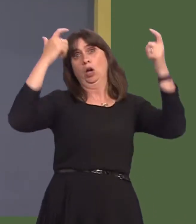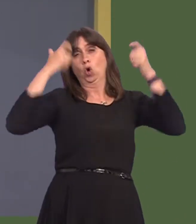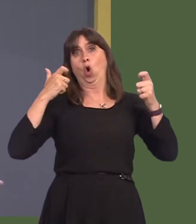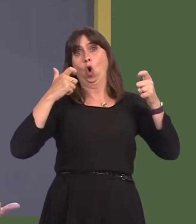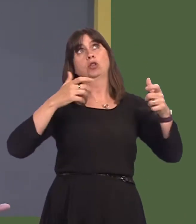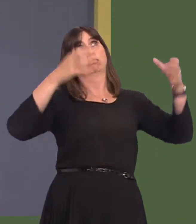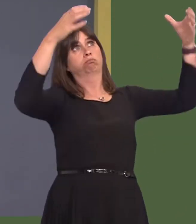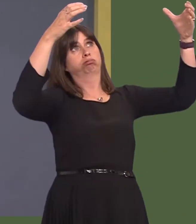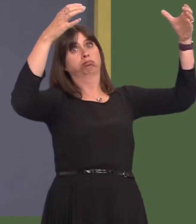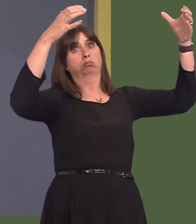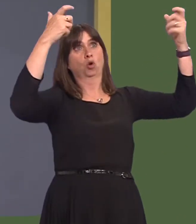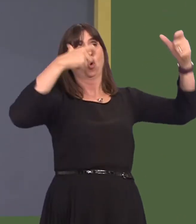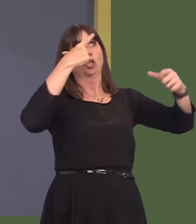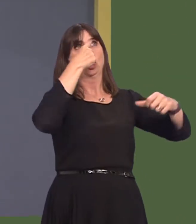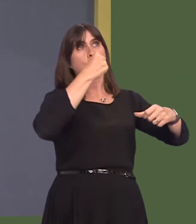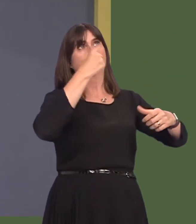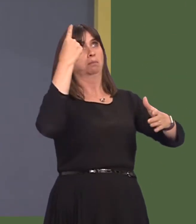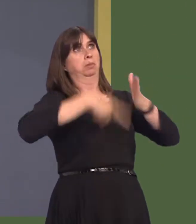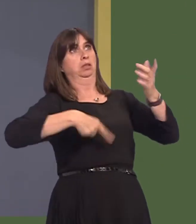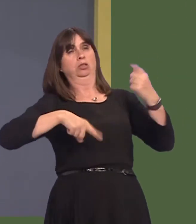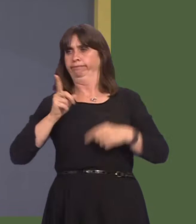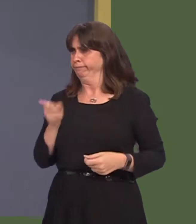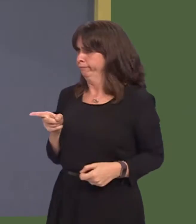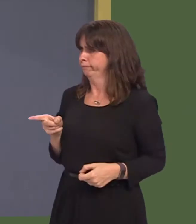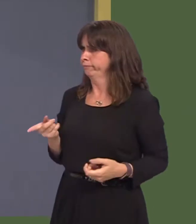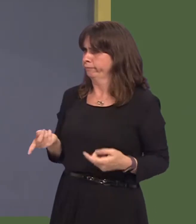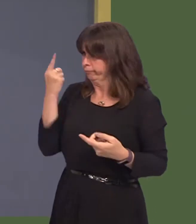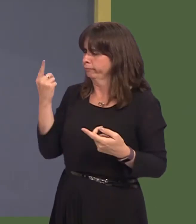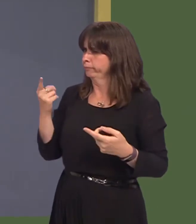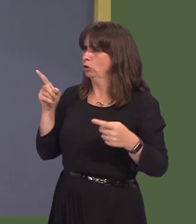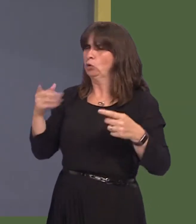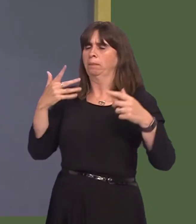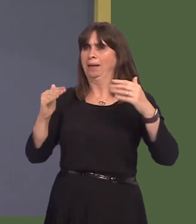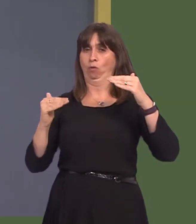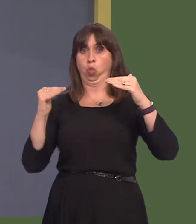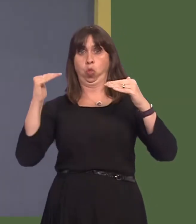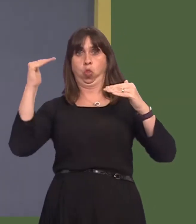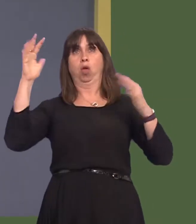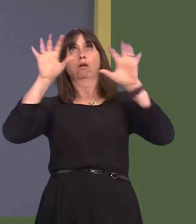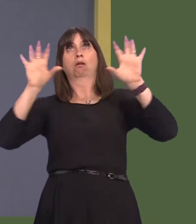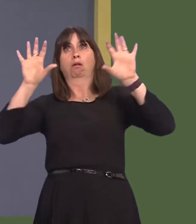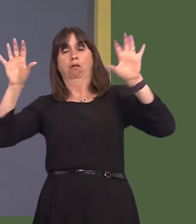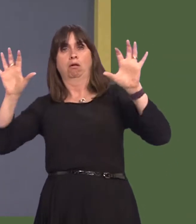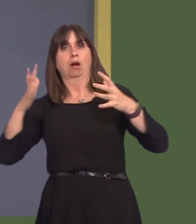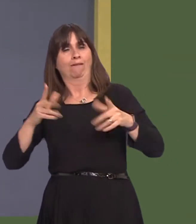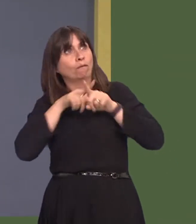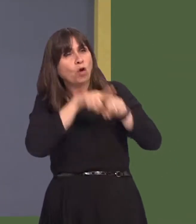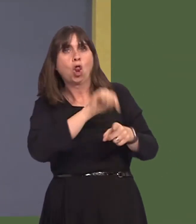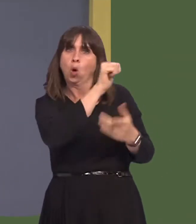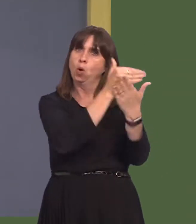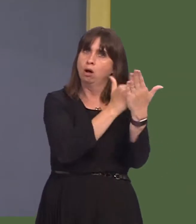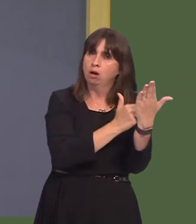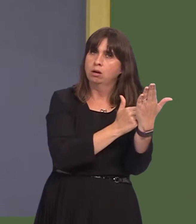not seen to be addressing this major health problem as quickly as possible. The Keolis